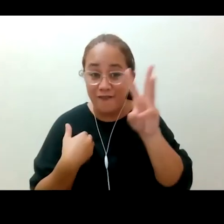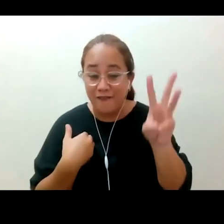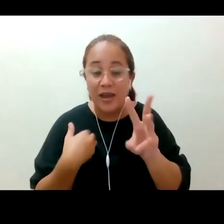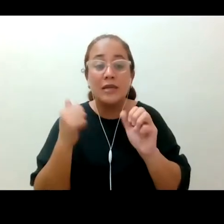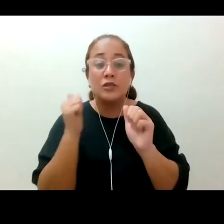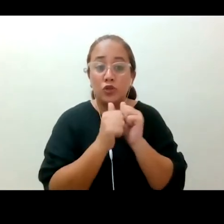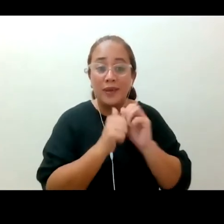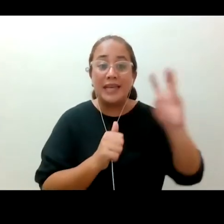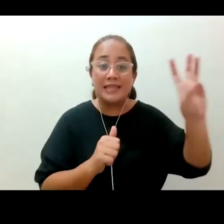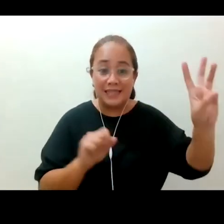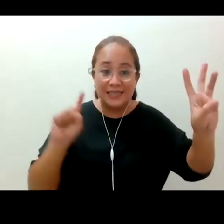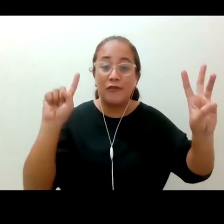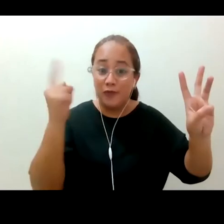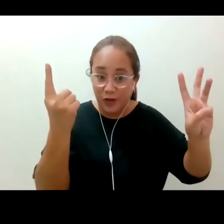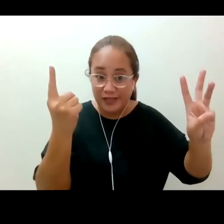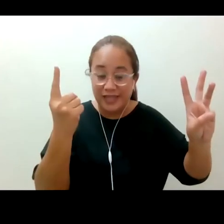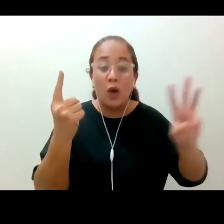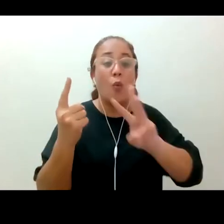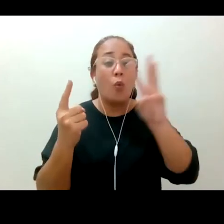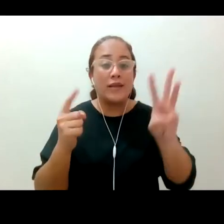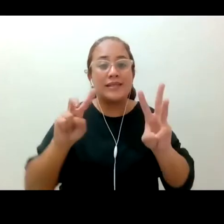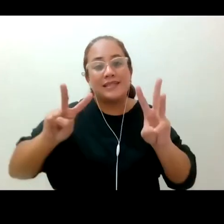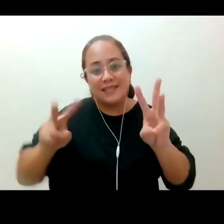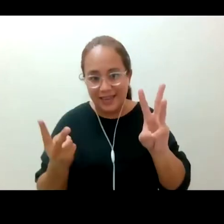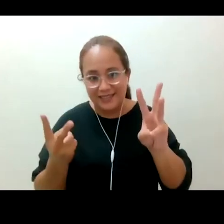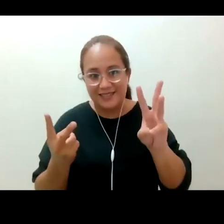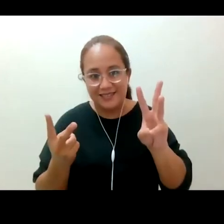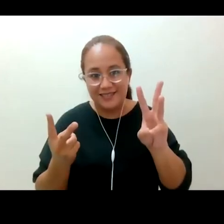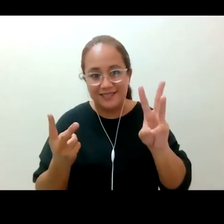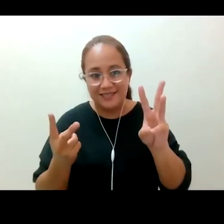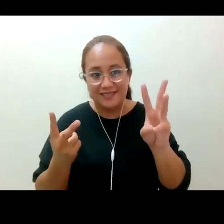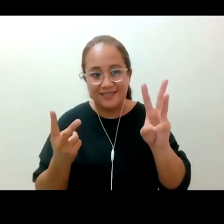6 occurs first and Wednesday occurs second.